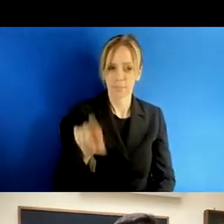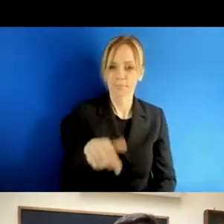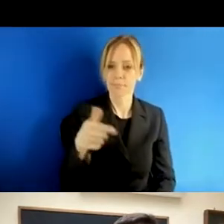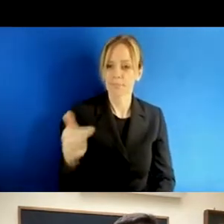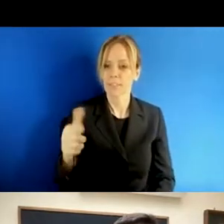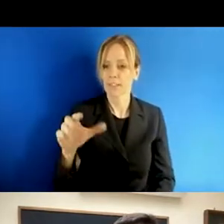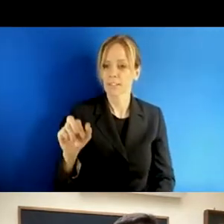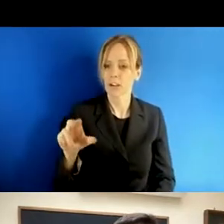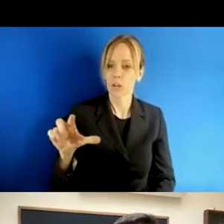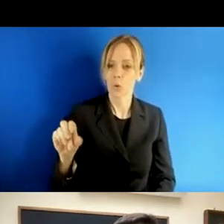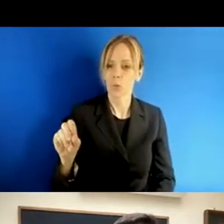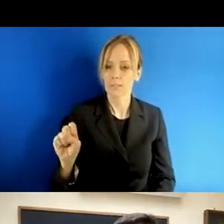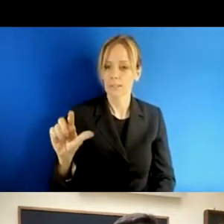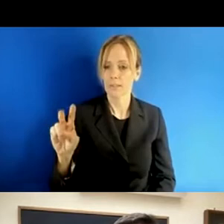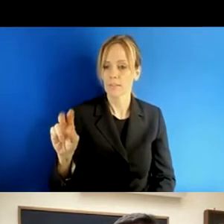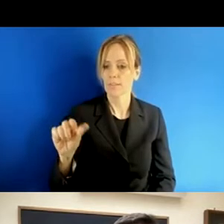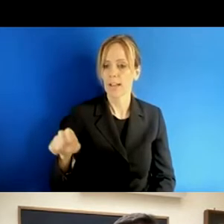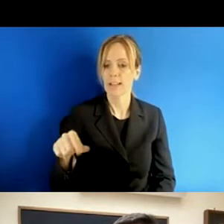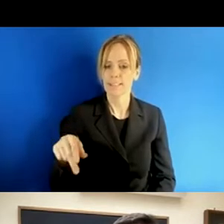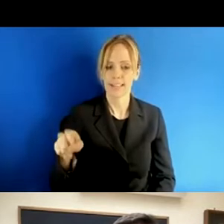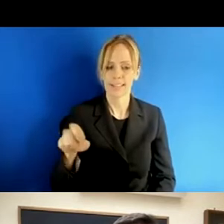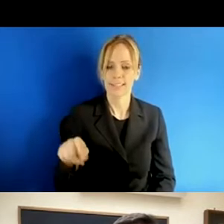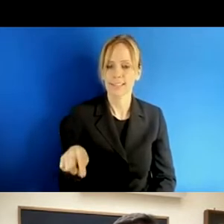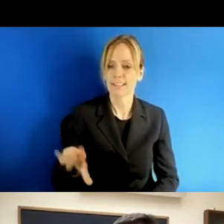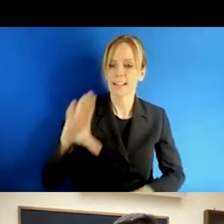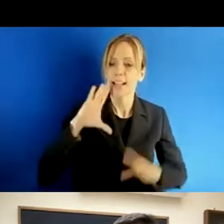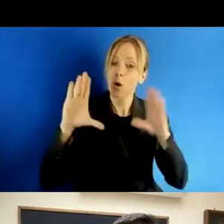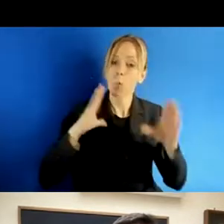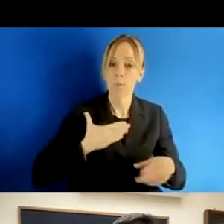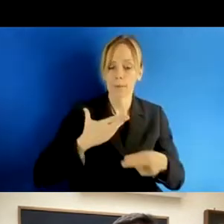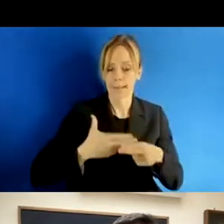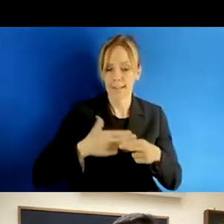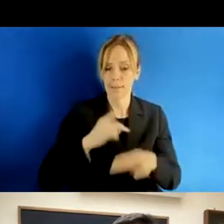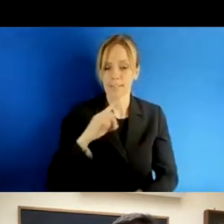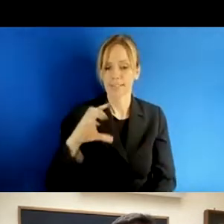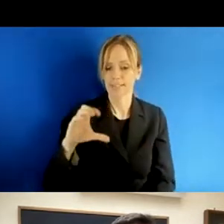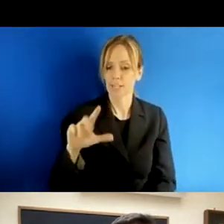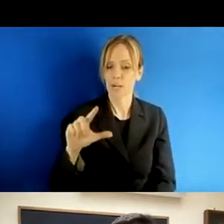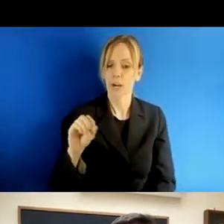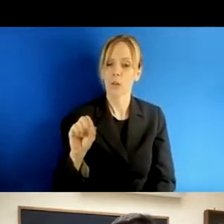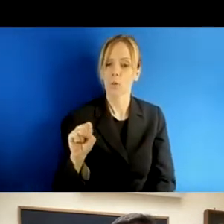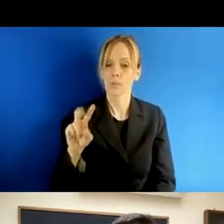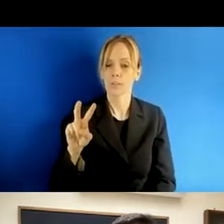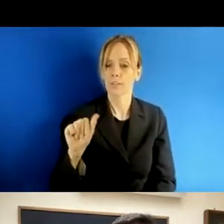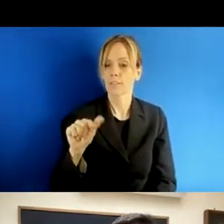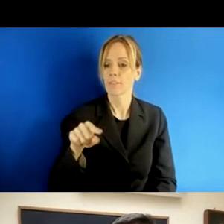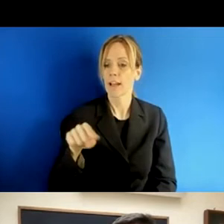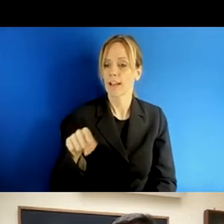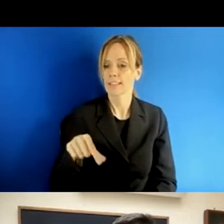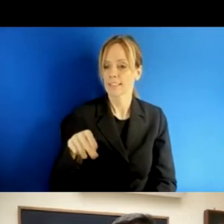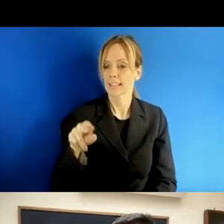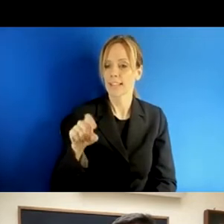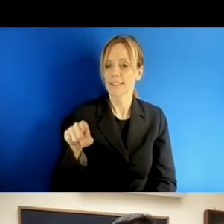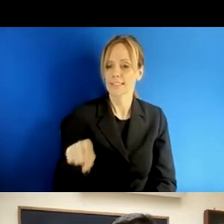Carlos Vásquez. Hi, my name is Carlos Vásquez. I use